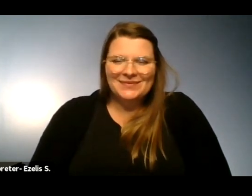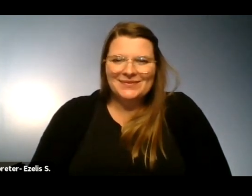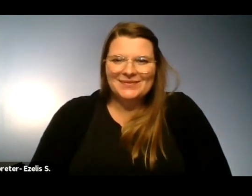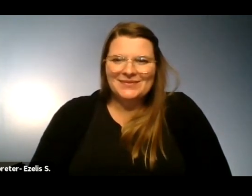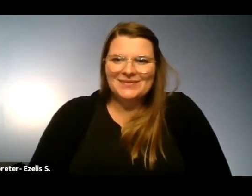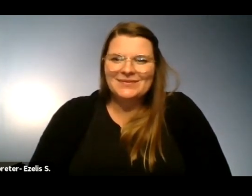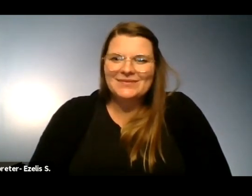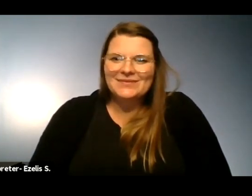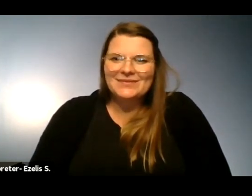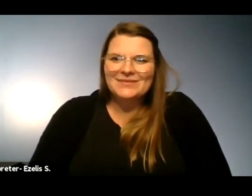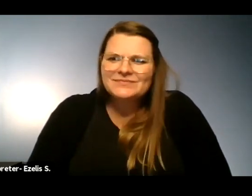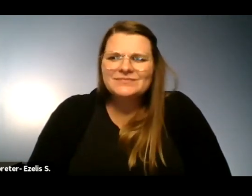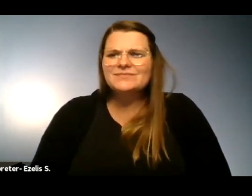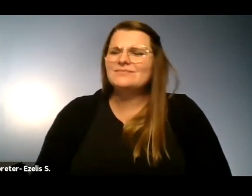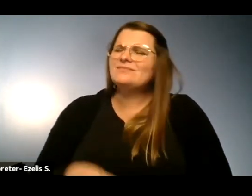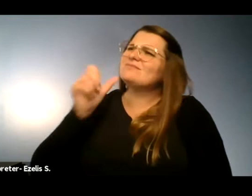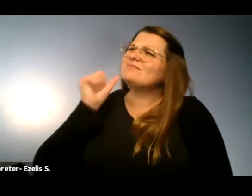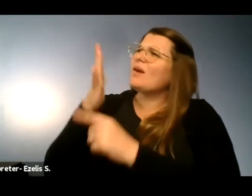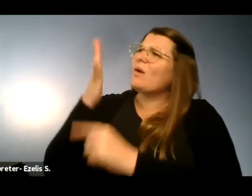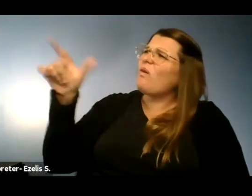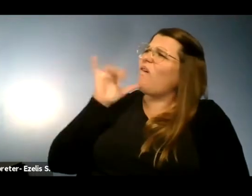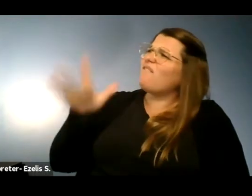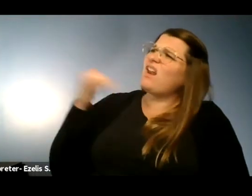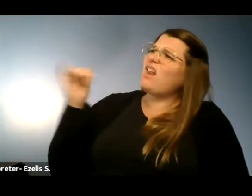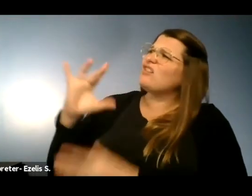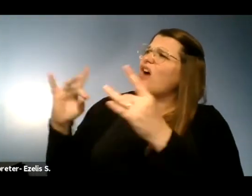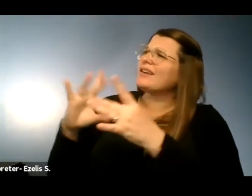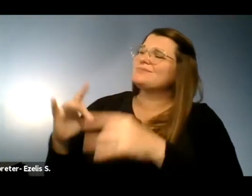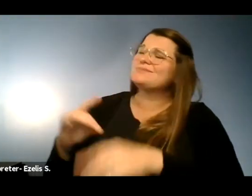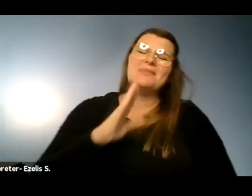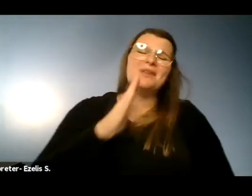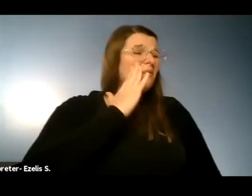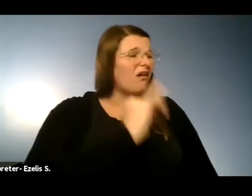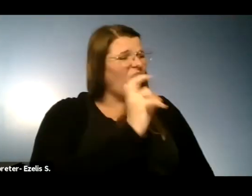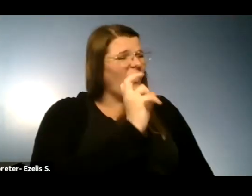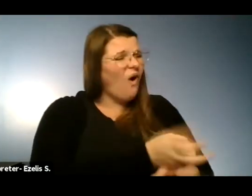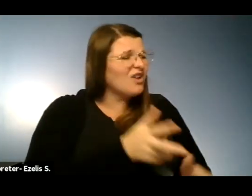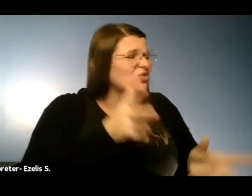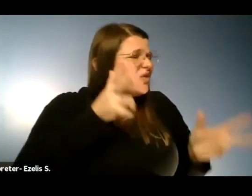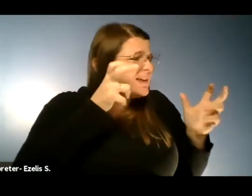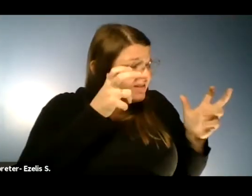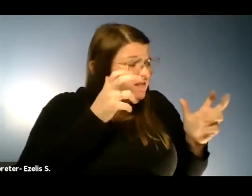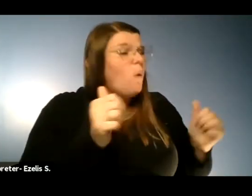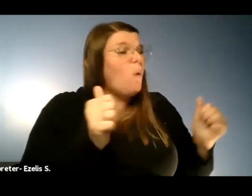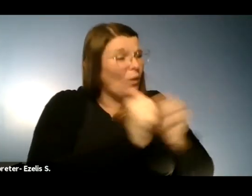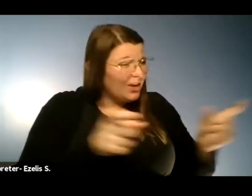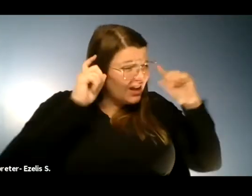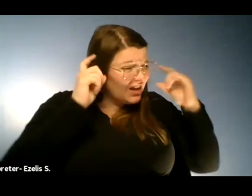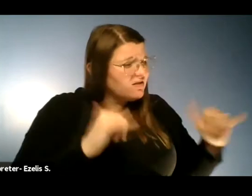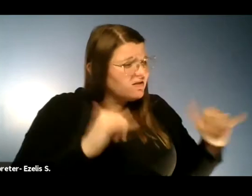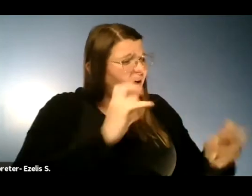Why don't you feel like talking? Because it's too hard to listen, even with my hearing aids.